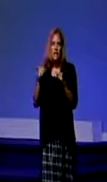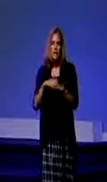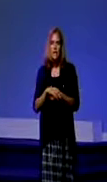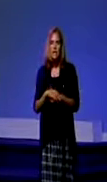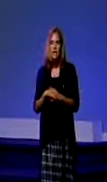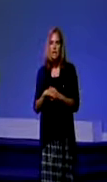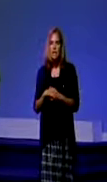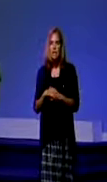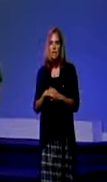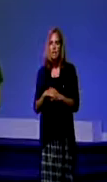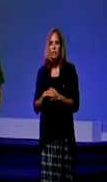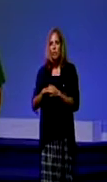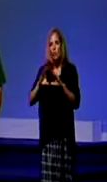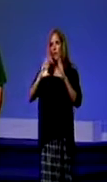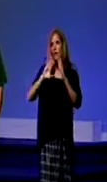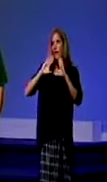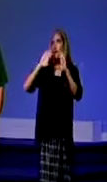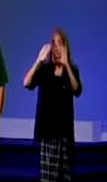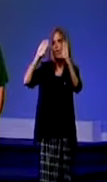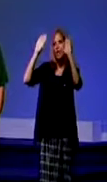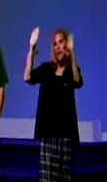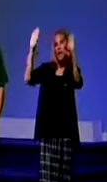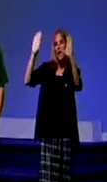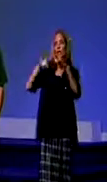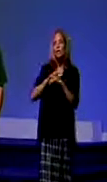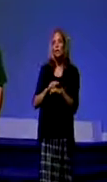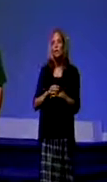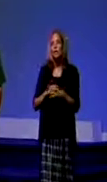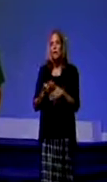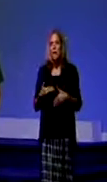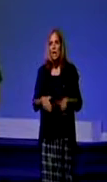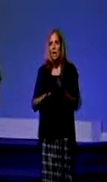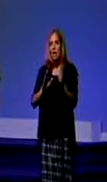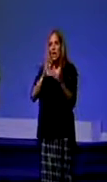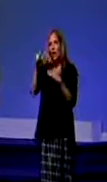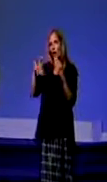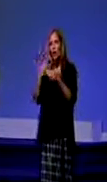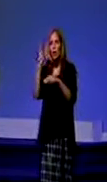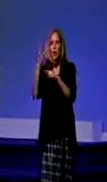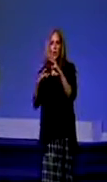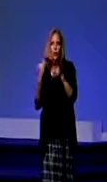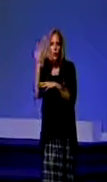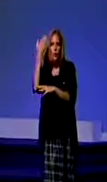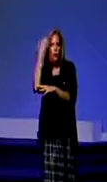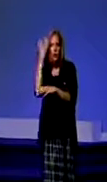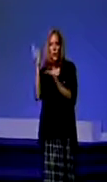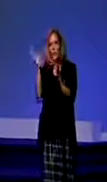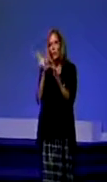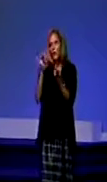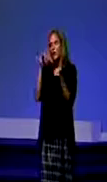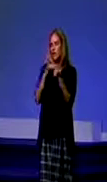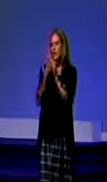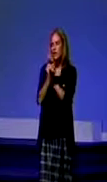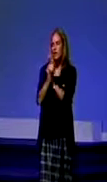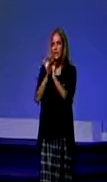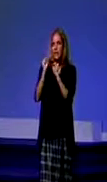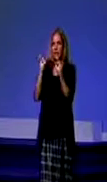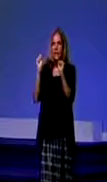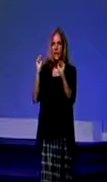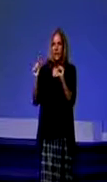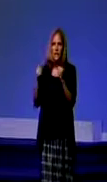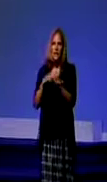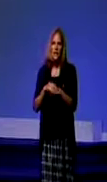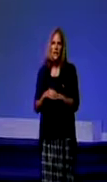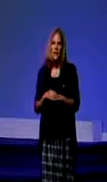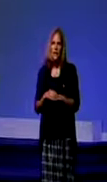Jesus saves. Raise a shout to let all the world know that